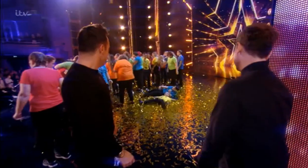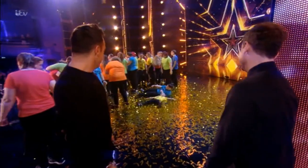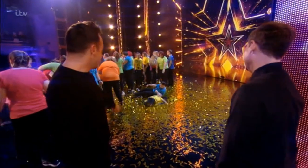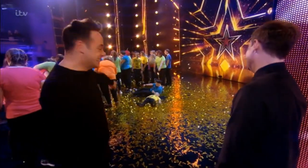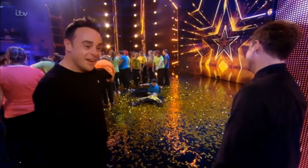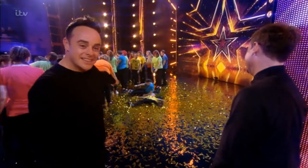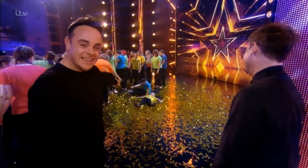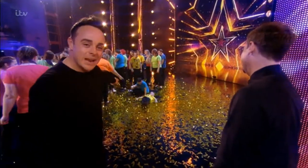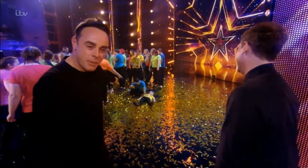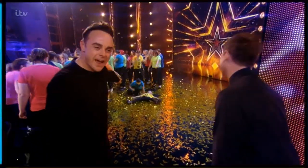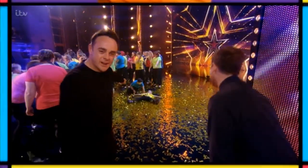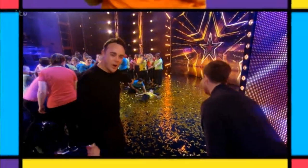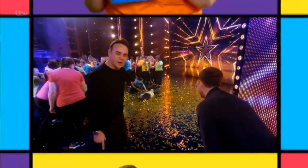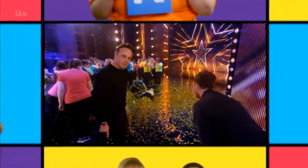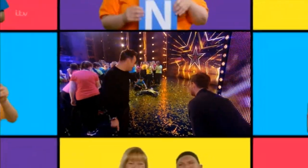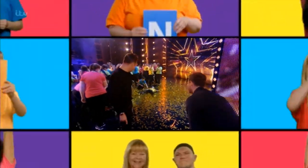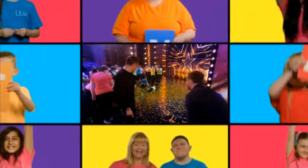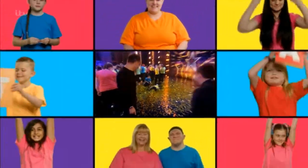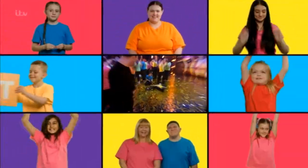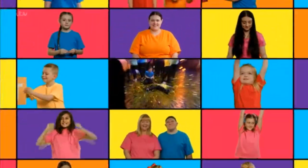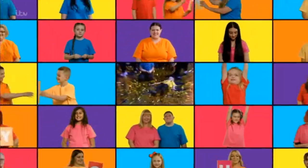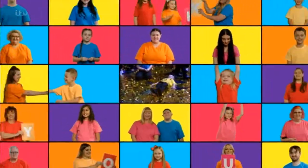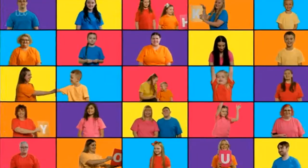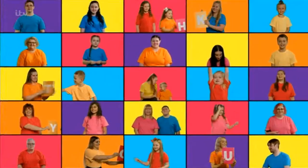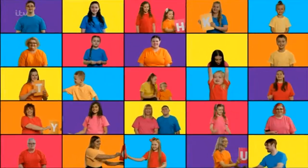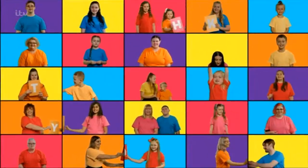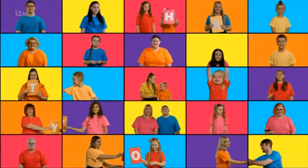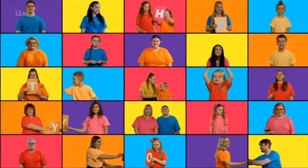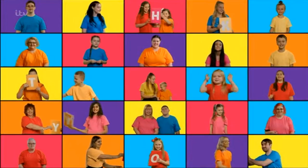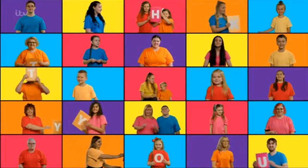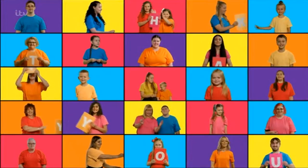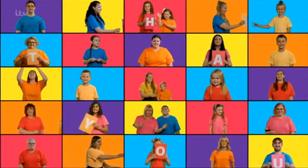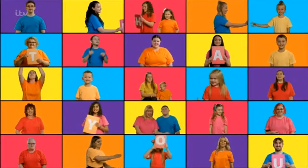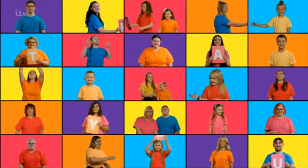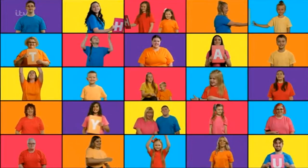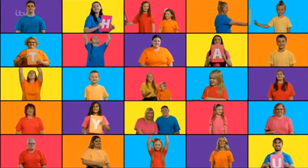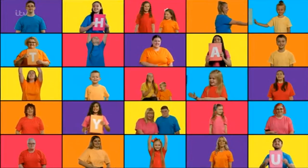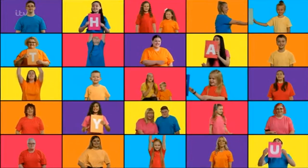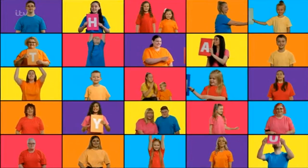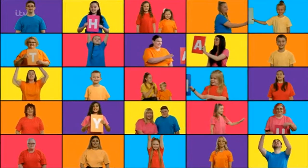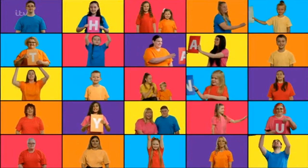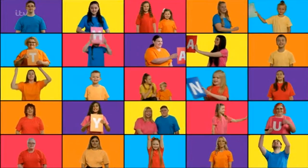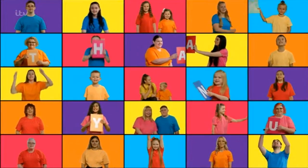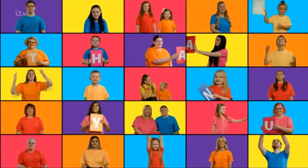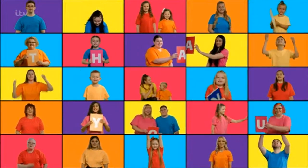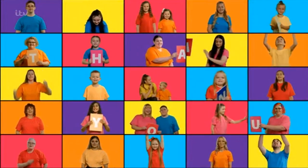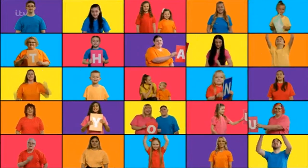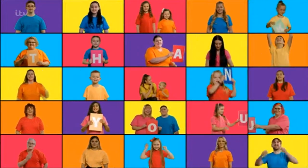That's how you celebrate a goal in Britain. If we could send a message to David, we would just say a massive